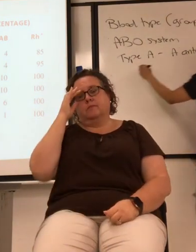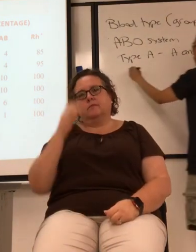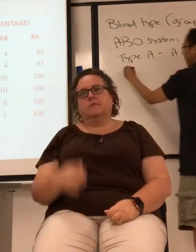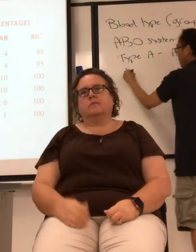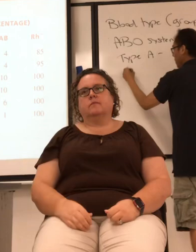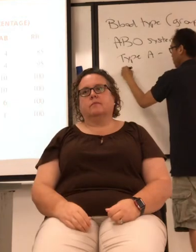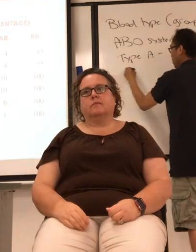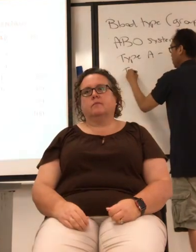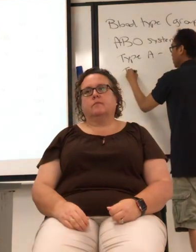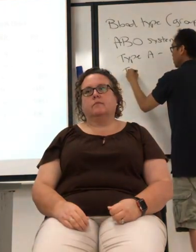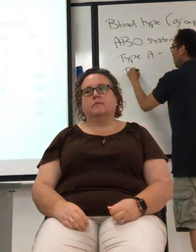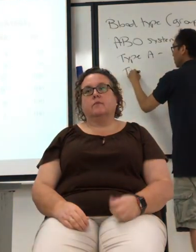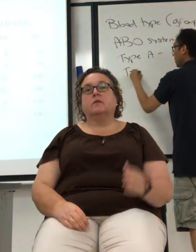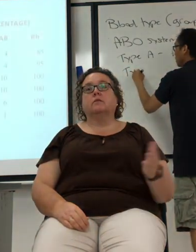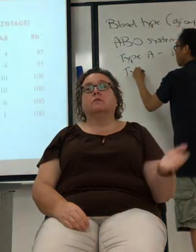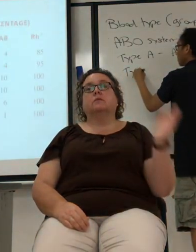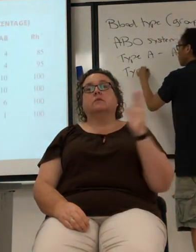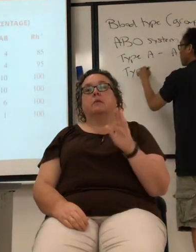Therefore, if you type B,